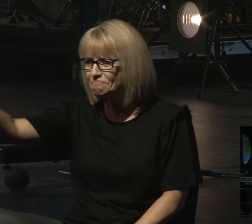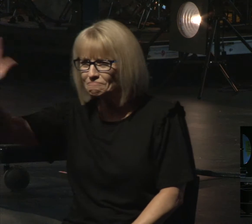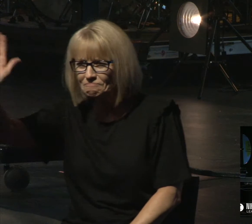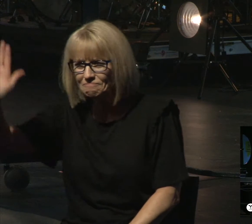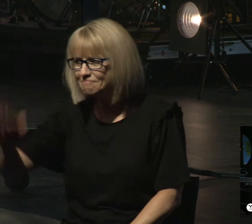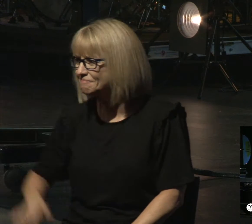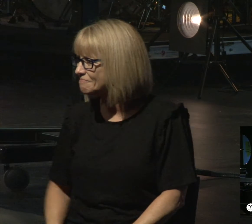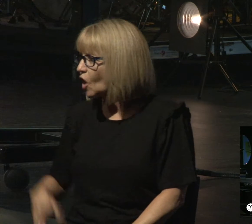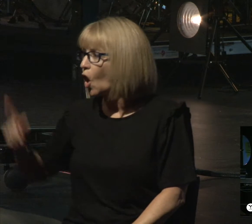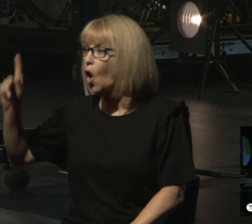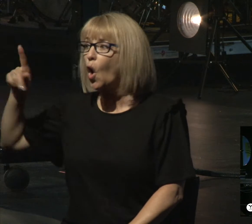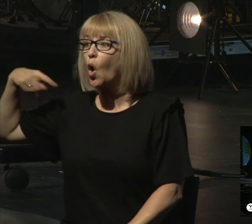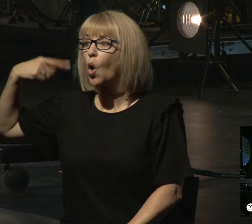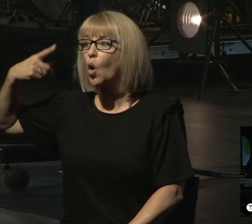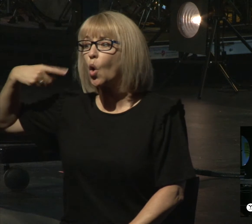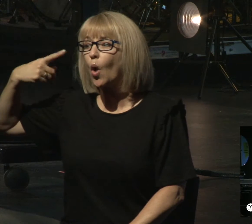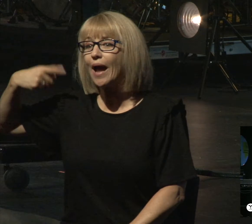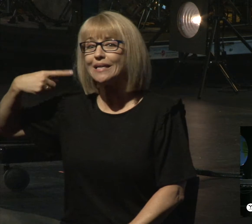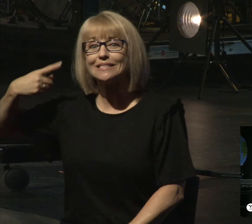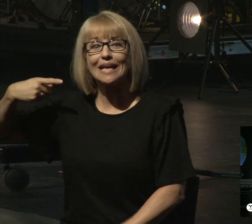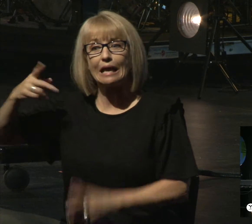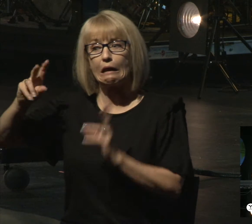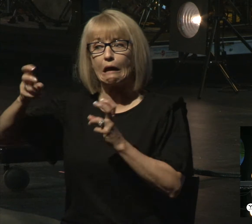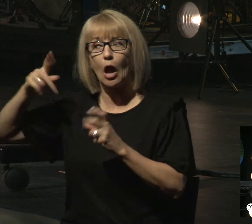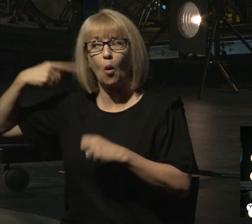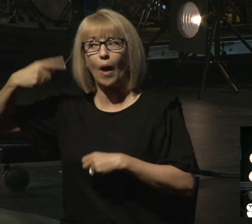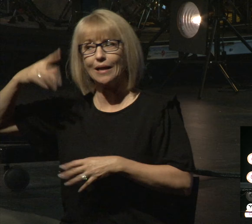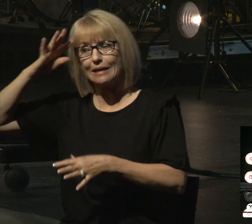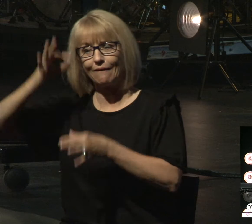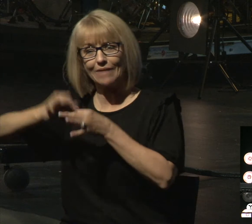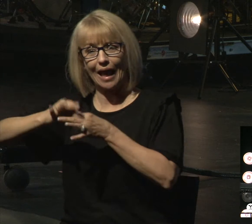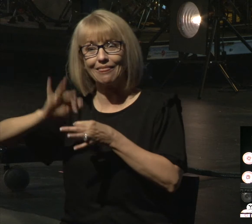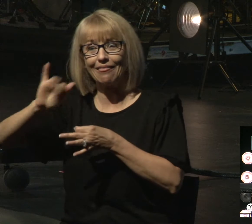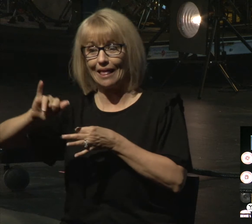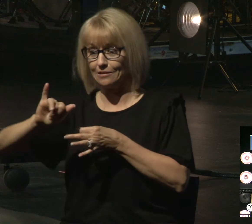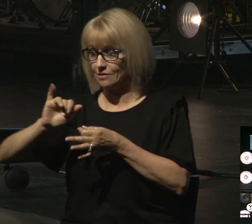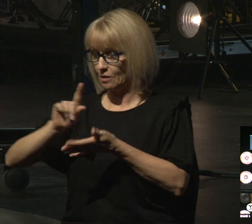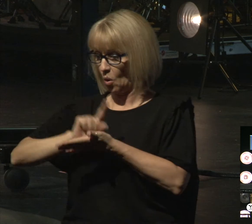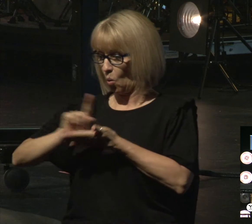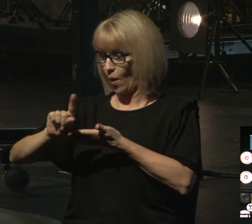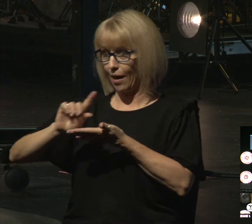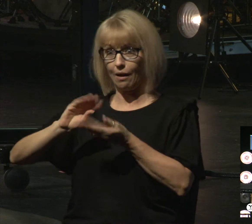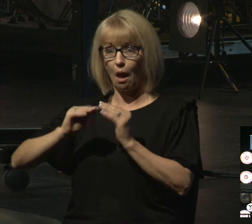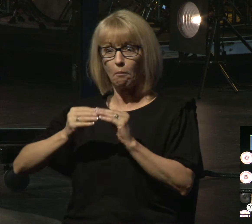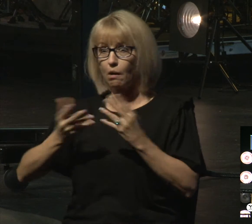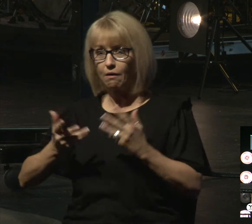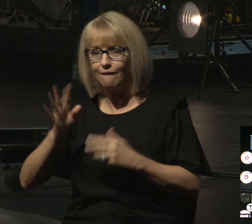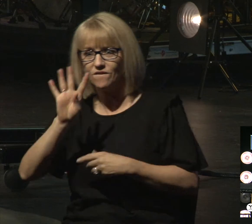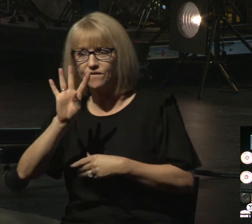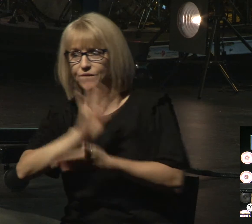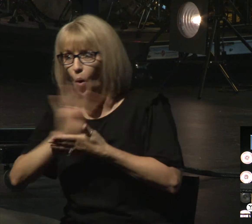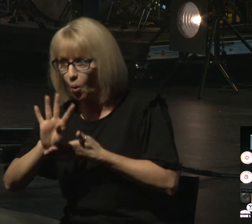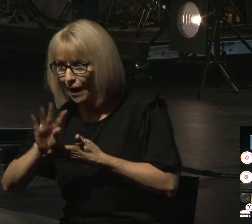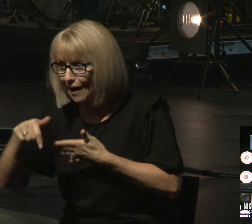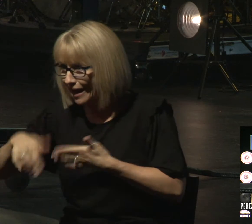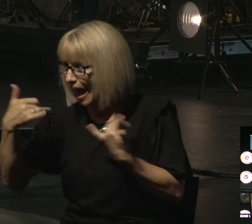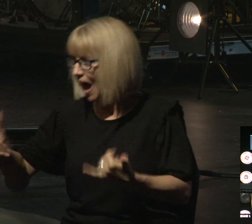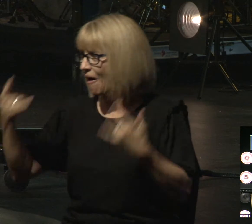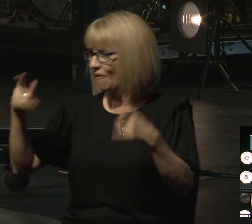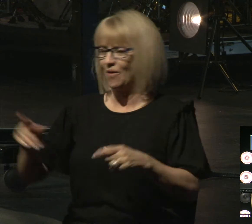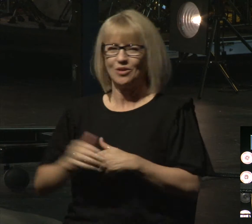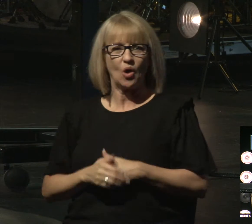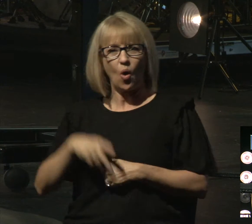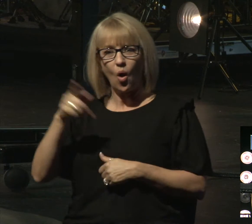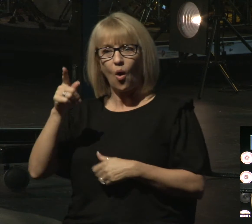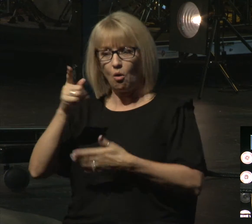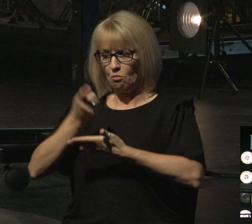Faith. We are in week number 4 of Crazy Faith, and it has been a journey and a trip so far. If you remember, first week we talked about what it looks like to